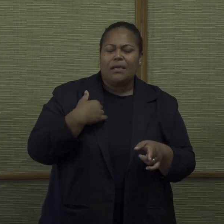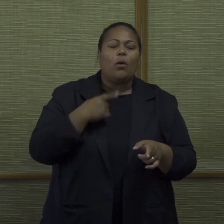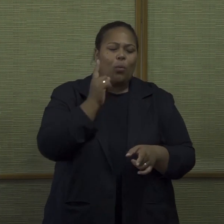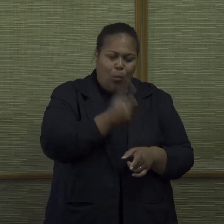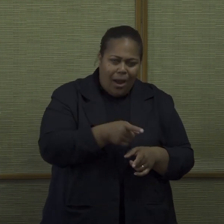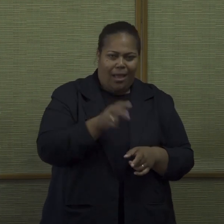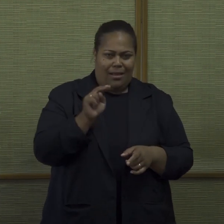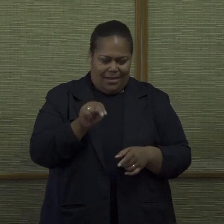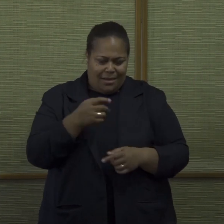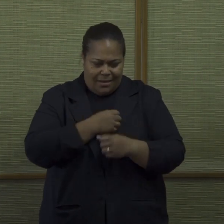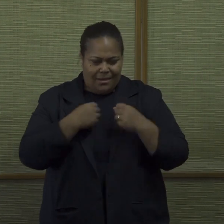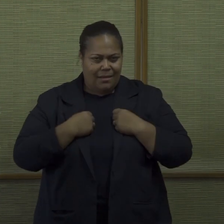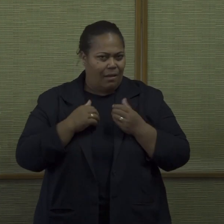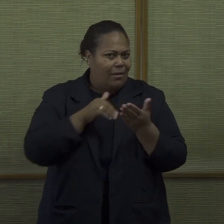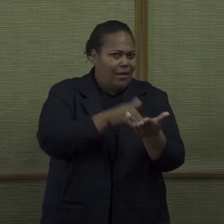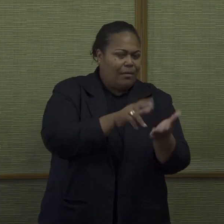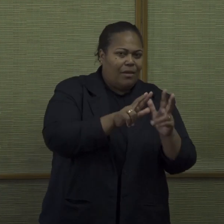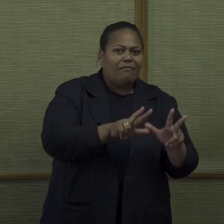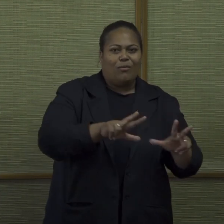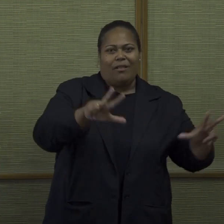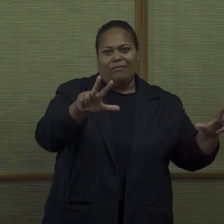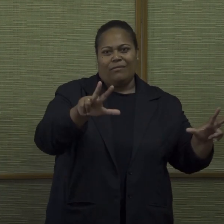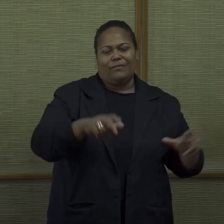public or much needed citizens in Vonolevu.